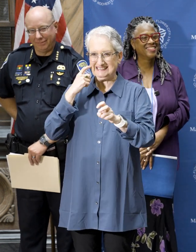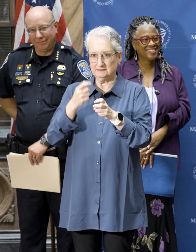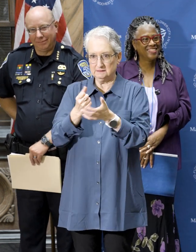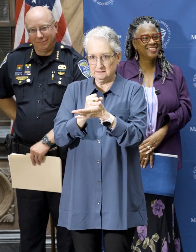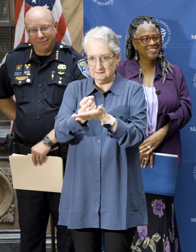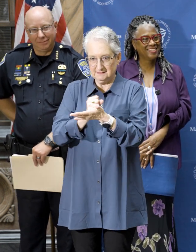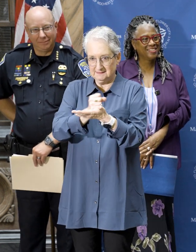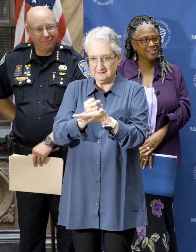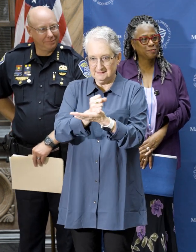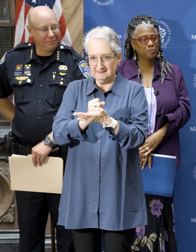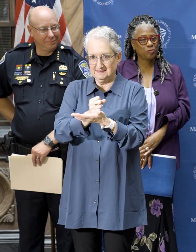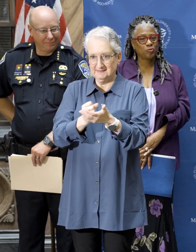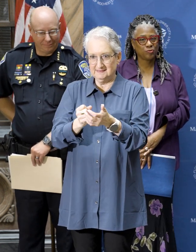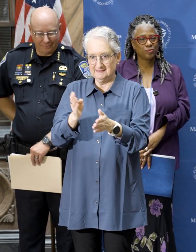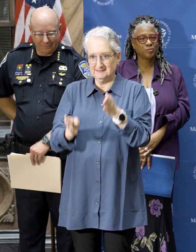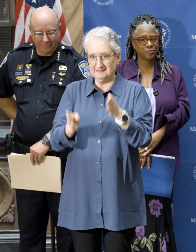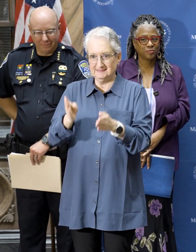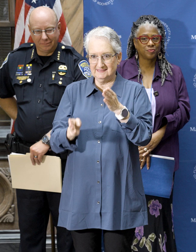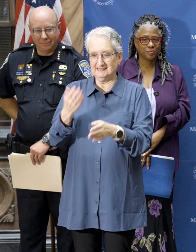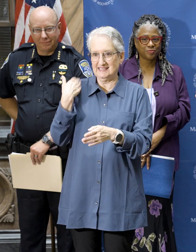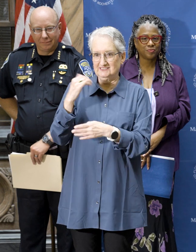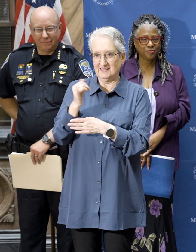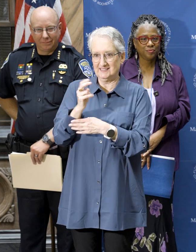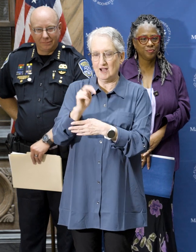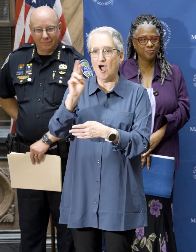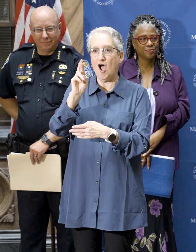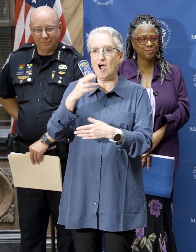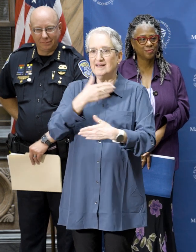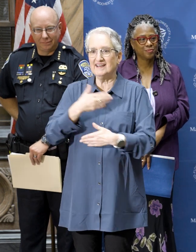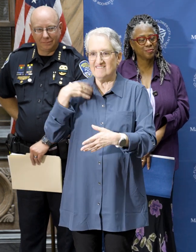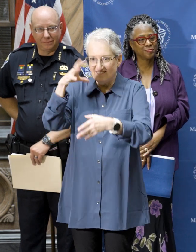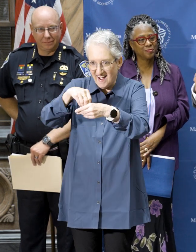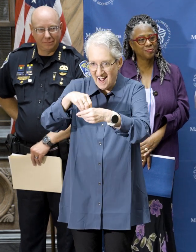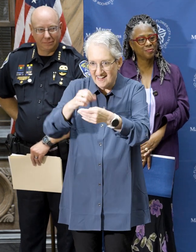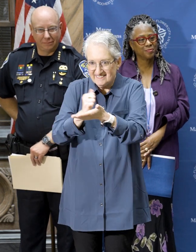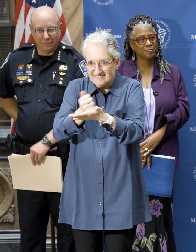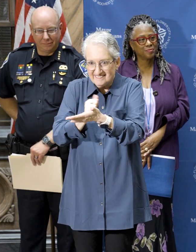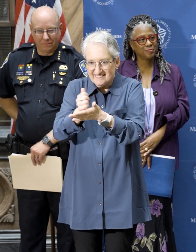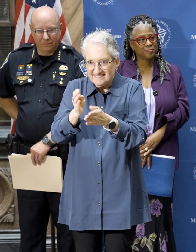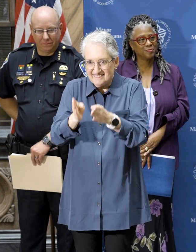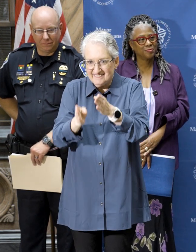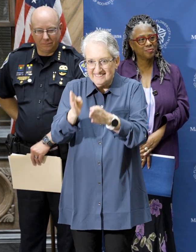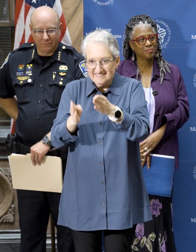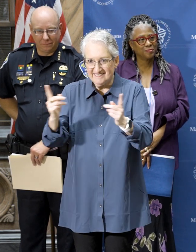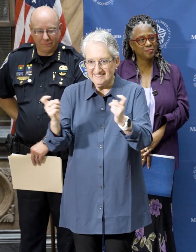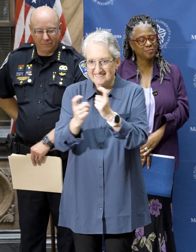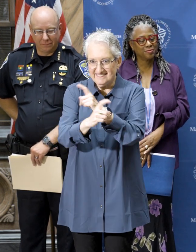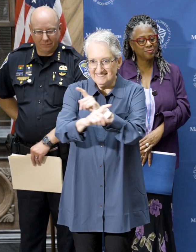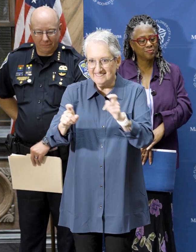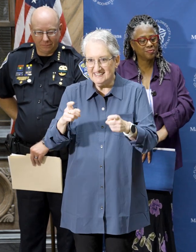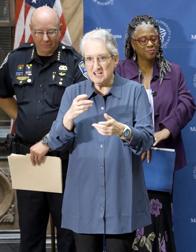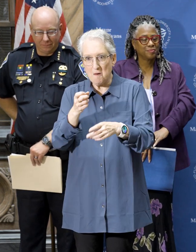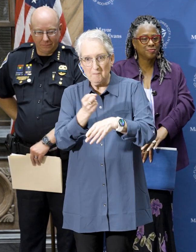Center. But we have some good gamers in this community, and it gives them the opportunity to really do it in a fun environment, but also they're learning skills.